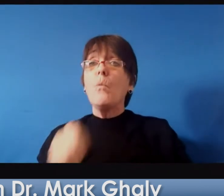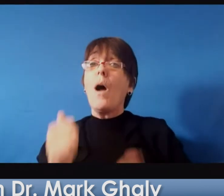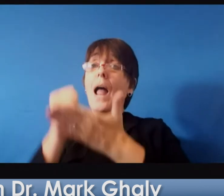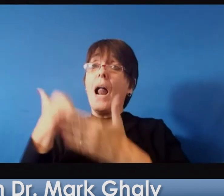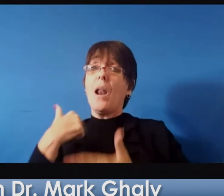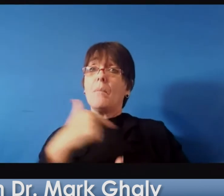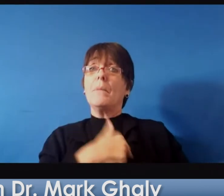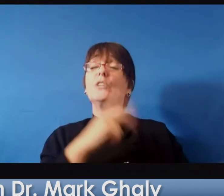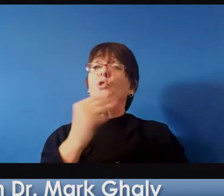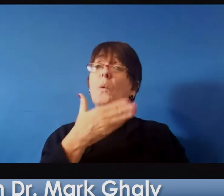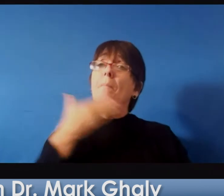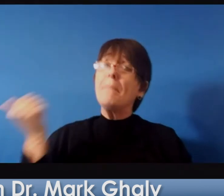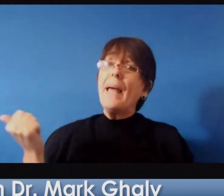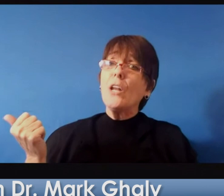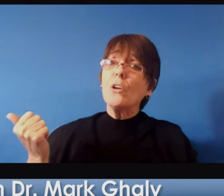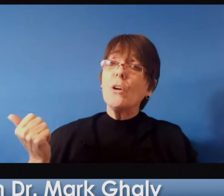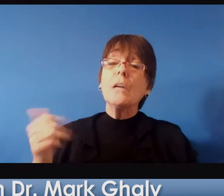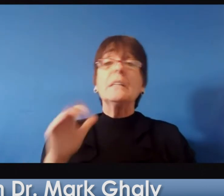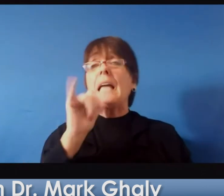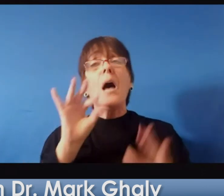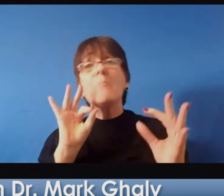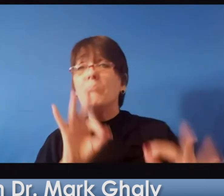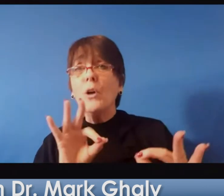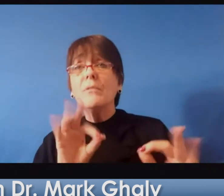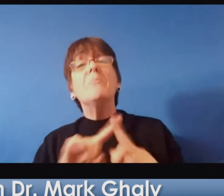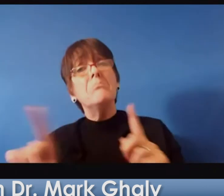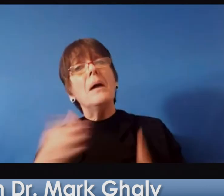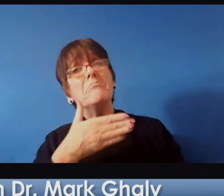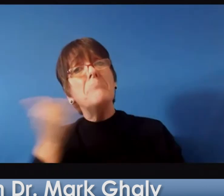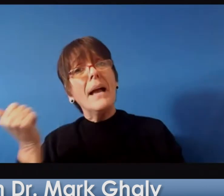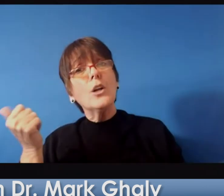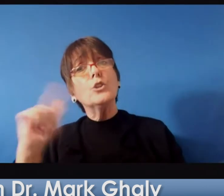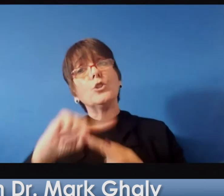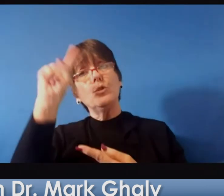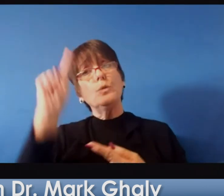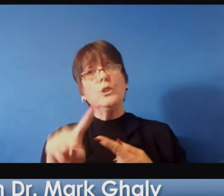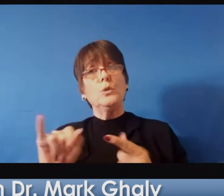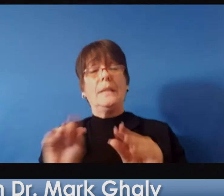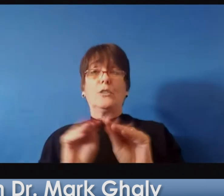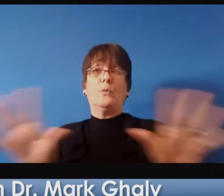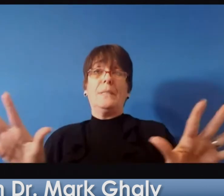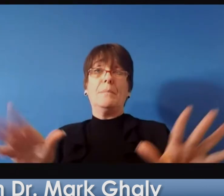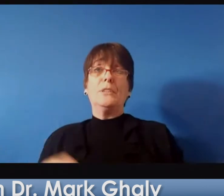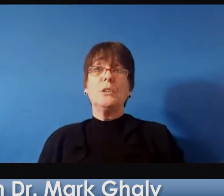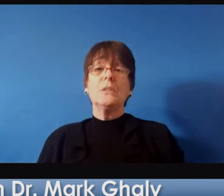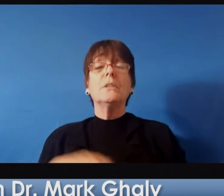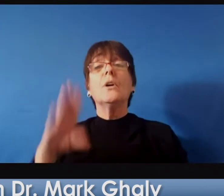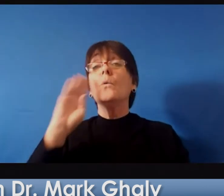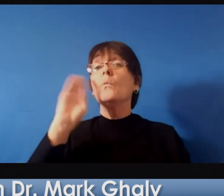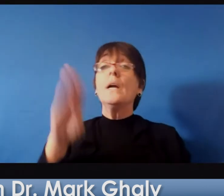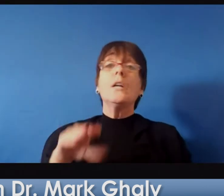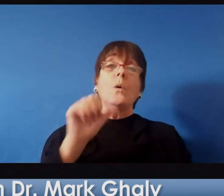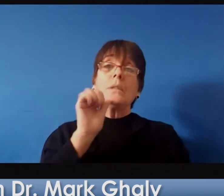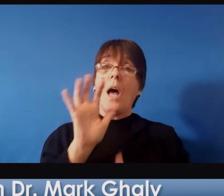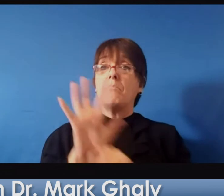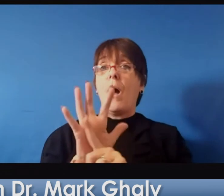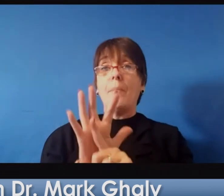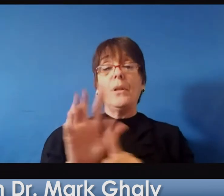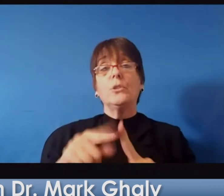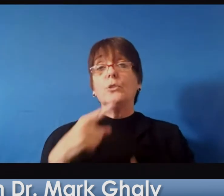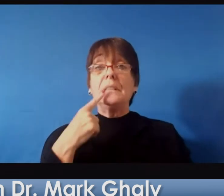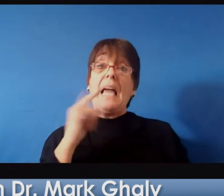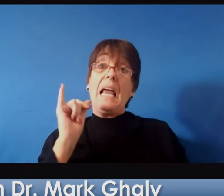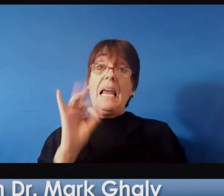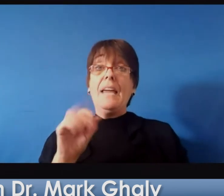do better, even if not perfect, but better at reducing transmission. We know things, it's not popular to say, well, if